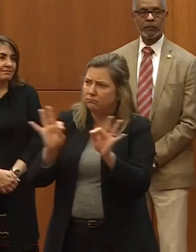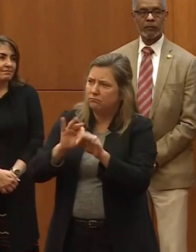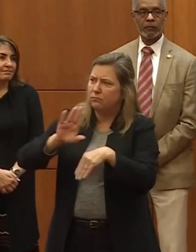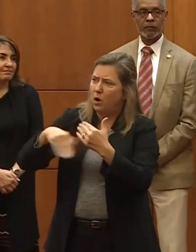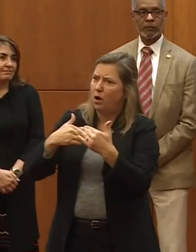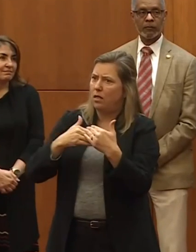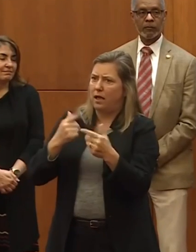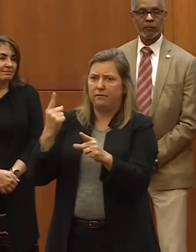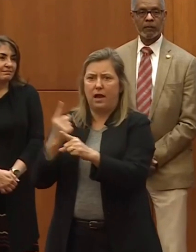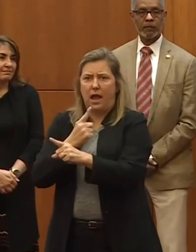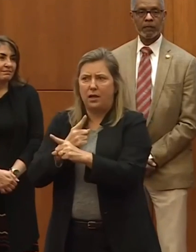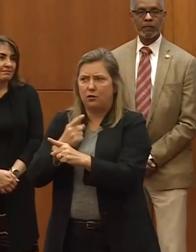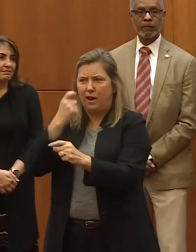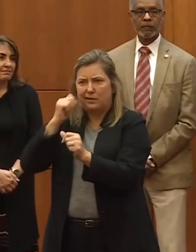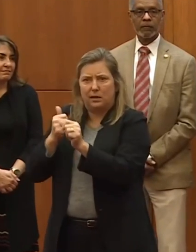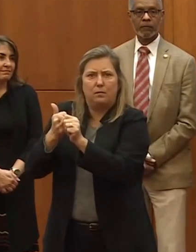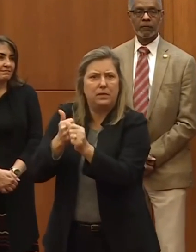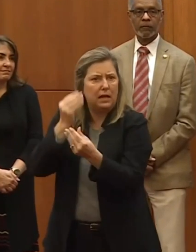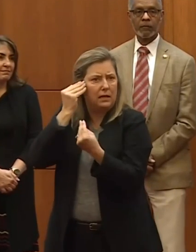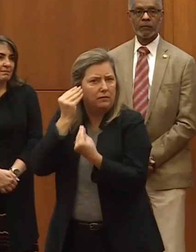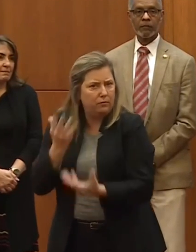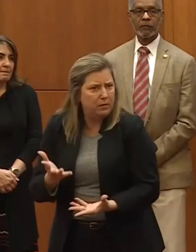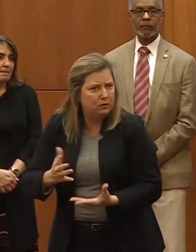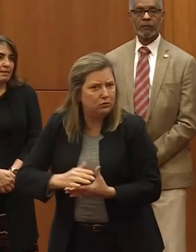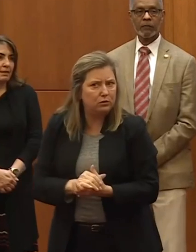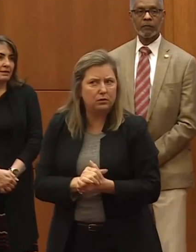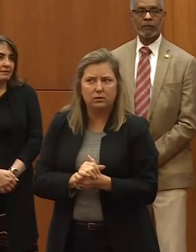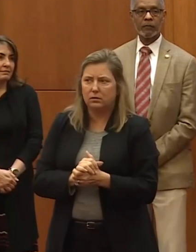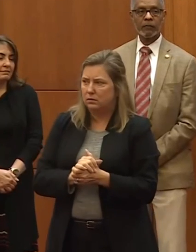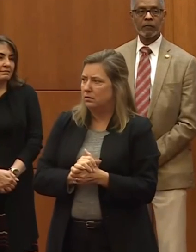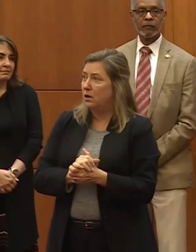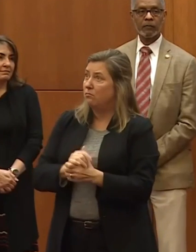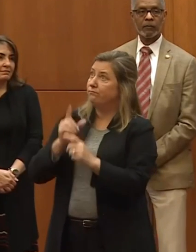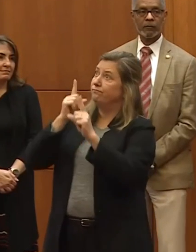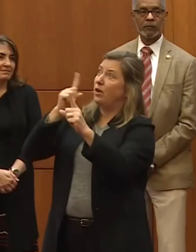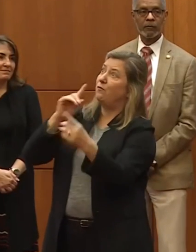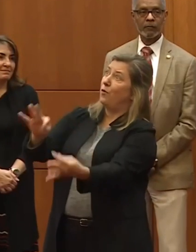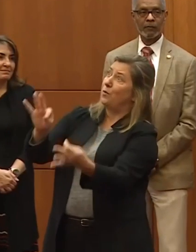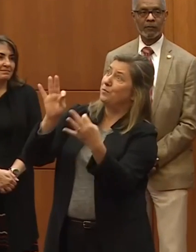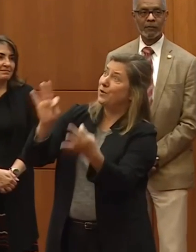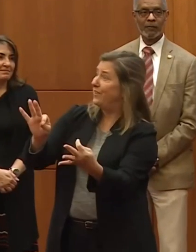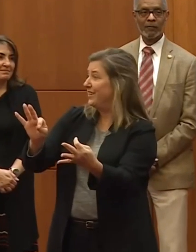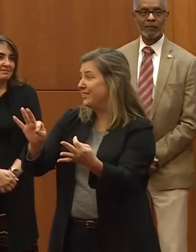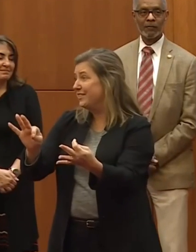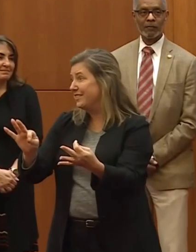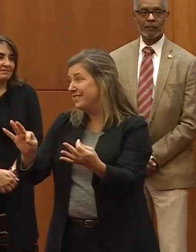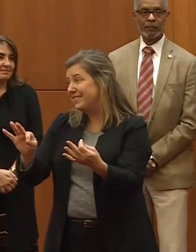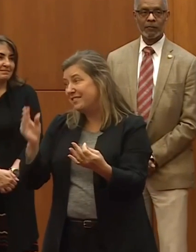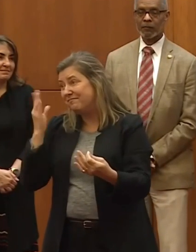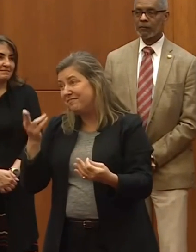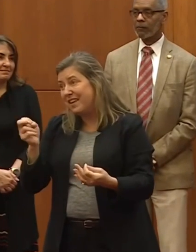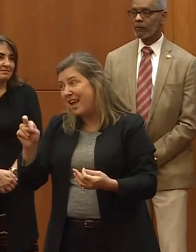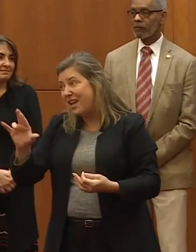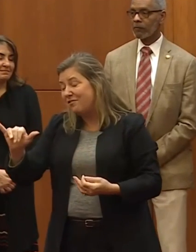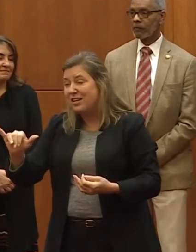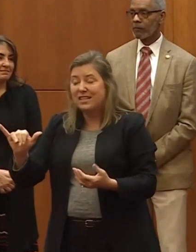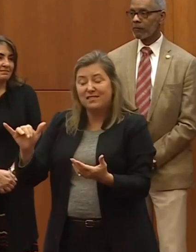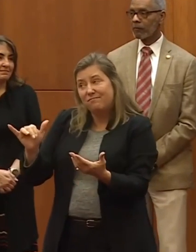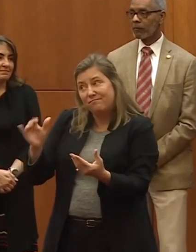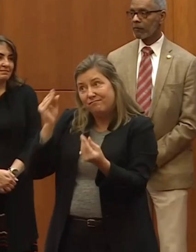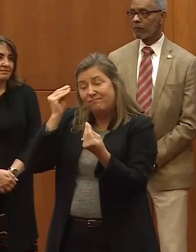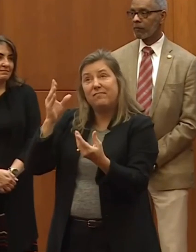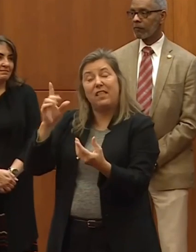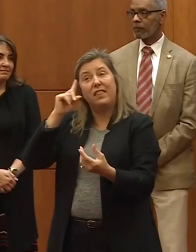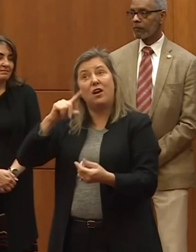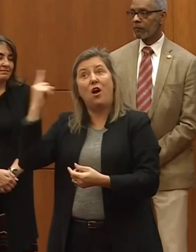accurate and updated information. And so we strive for perfection, Henry. I don't think it's realistic to say that we always